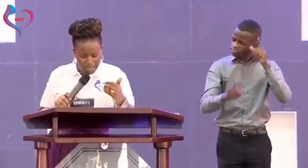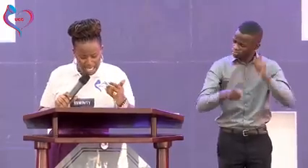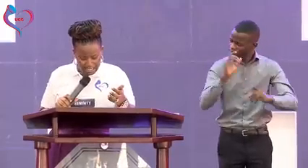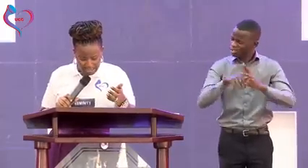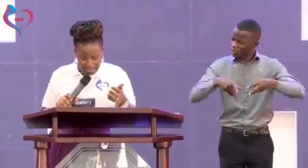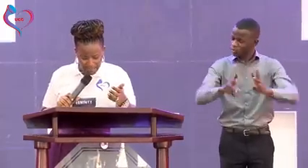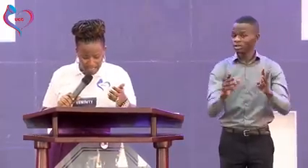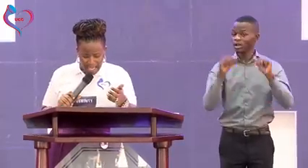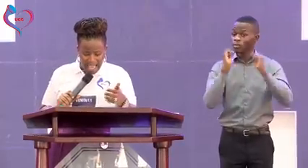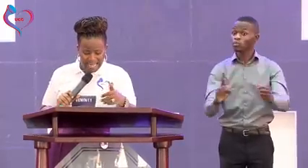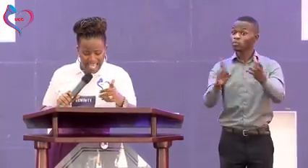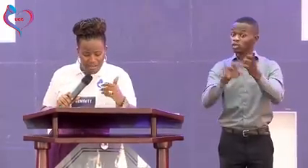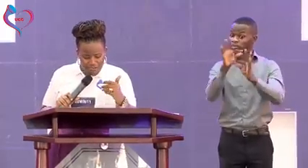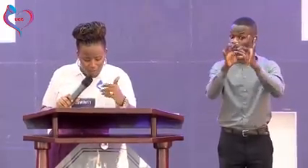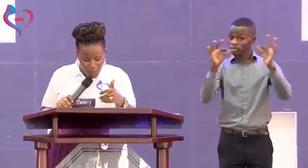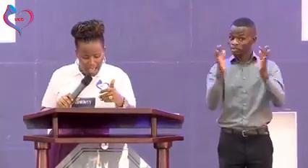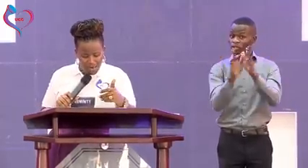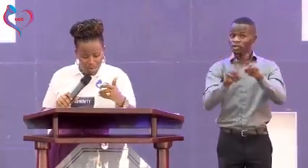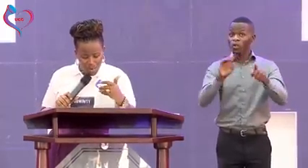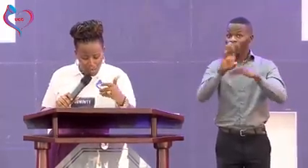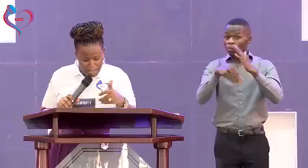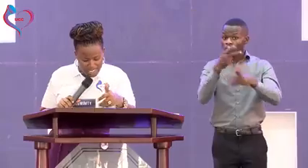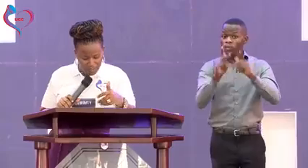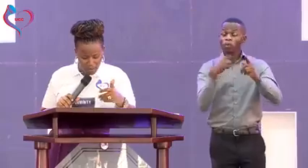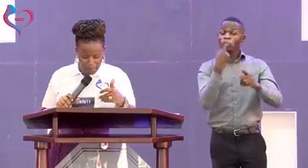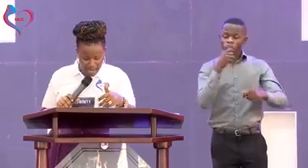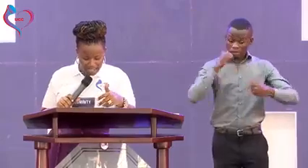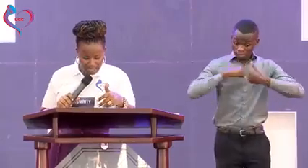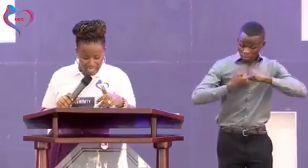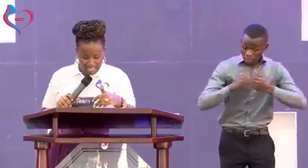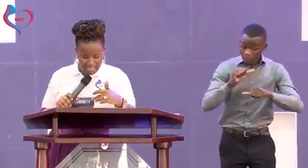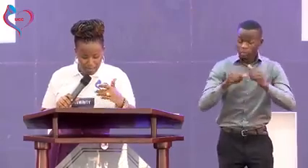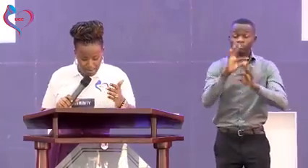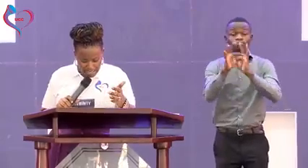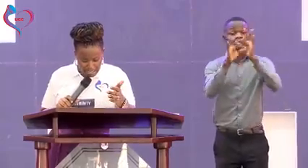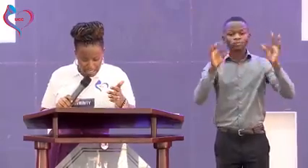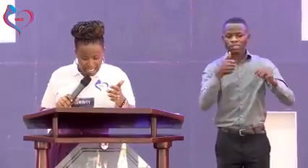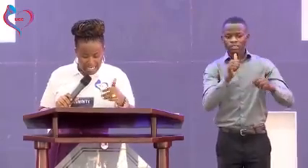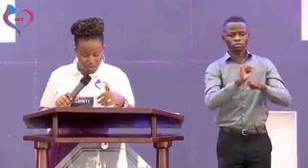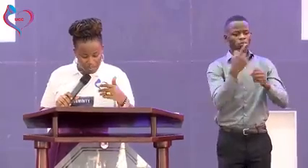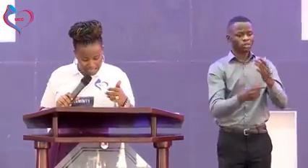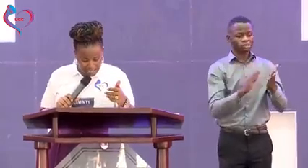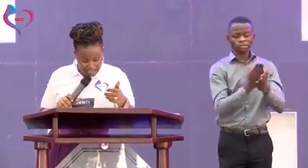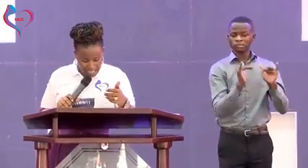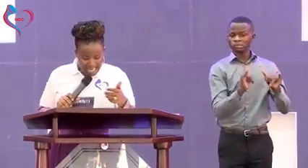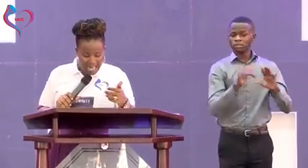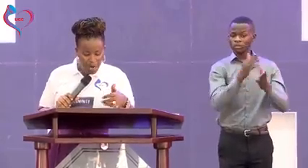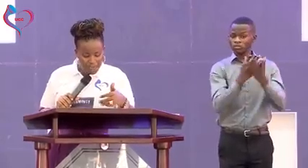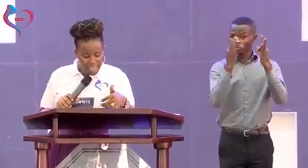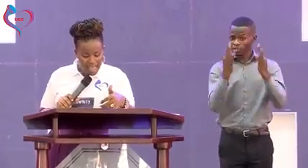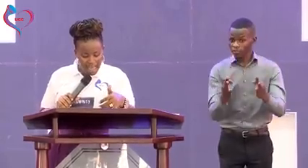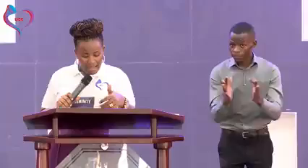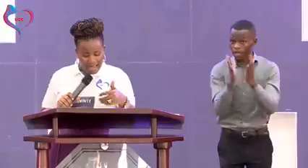may obtain it. And everyone who competes for a prize is temperate in all things.